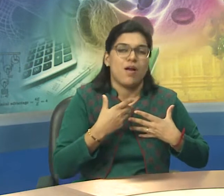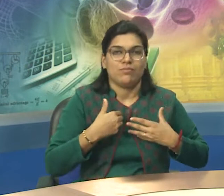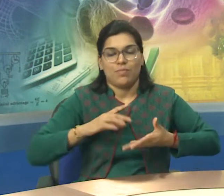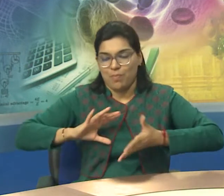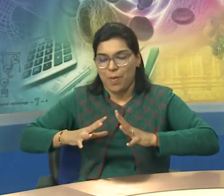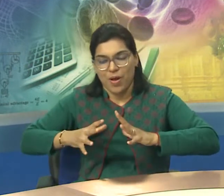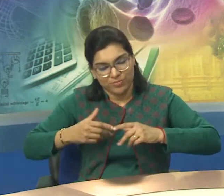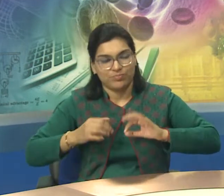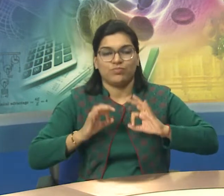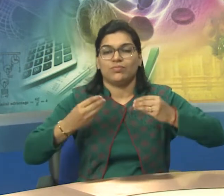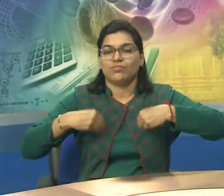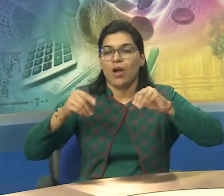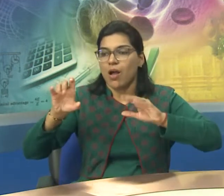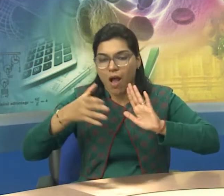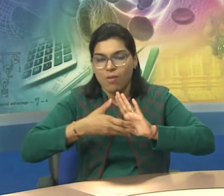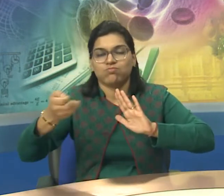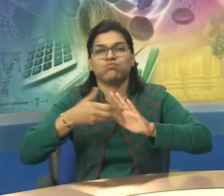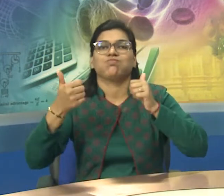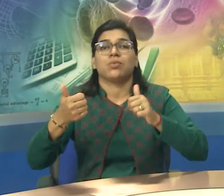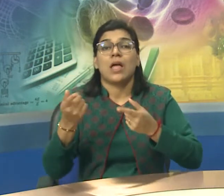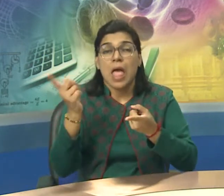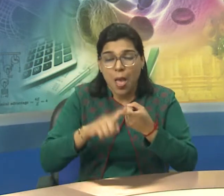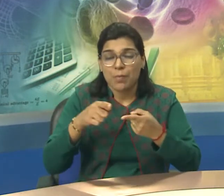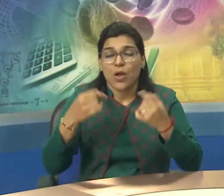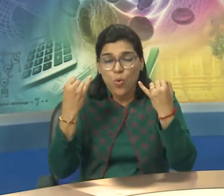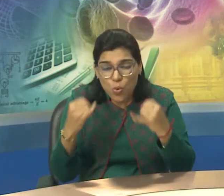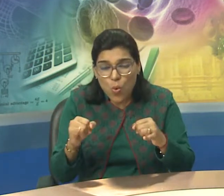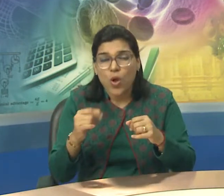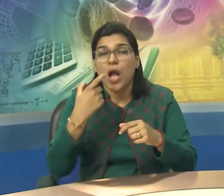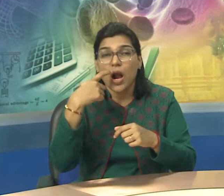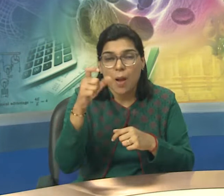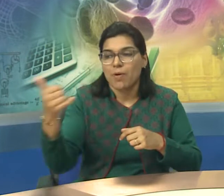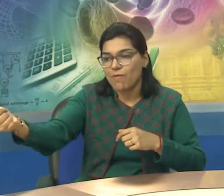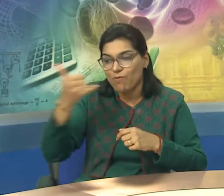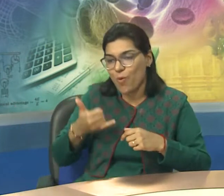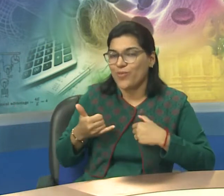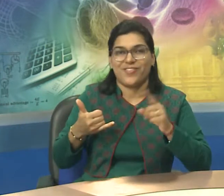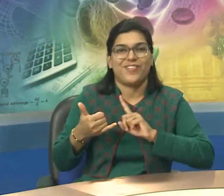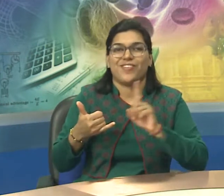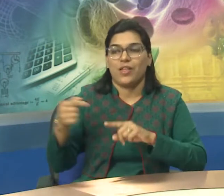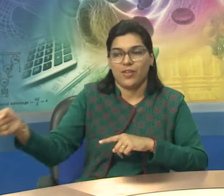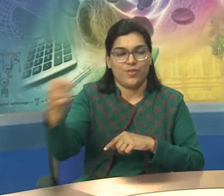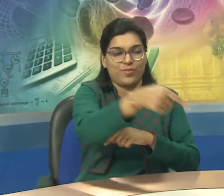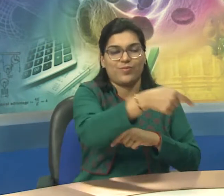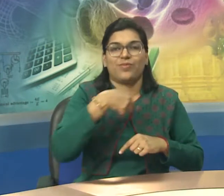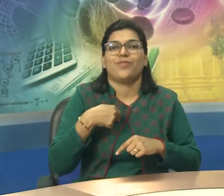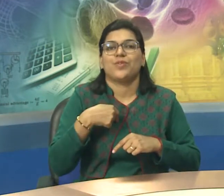BPO helps to provide particular type of product to do